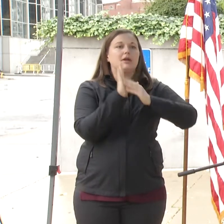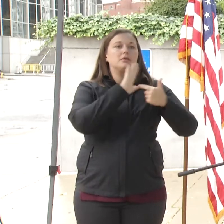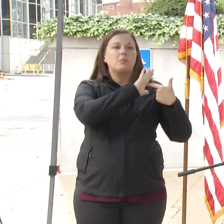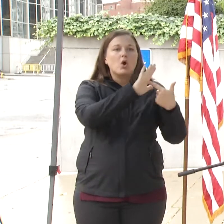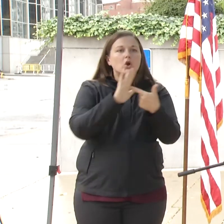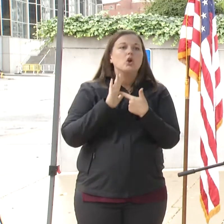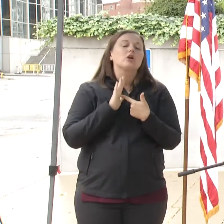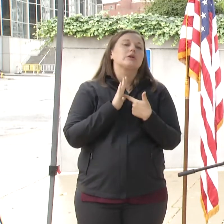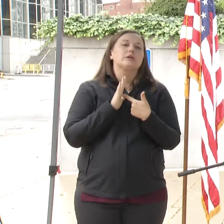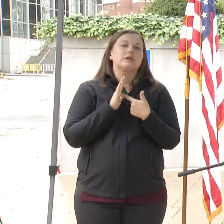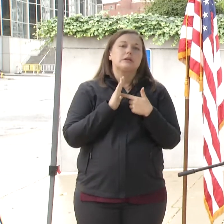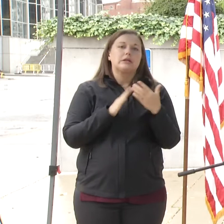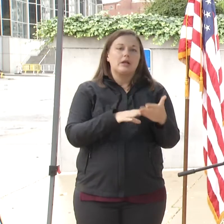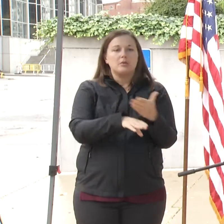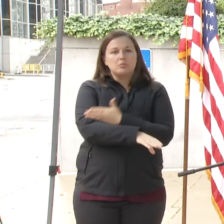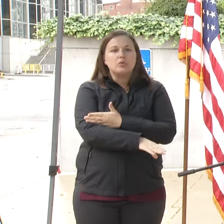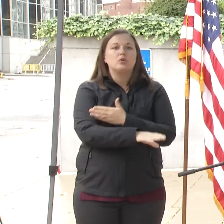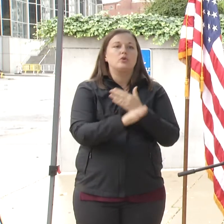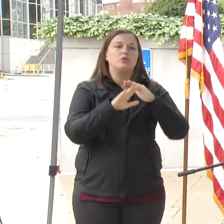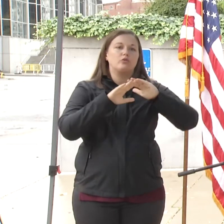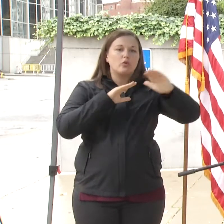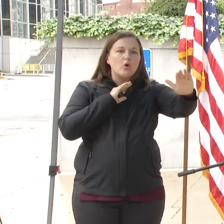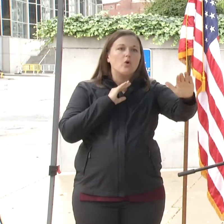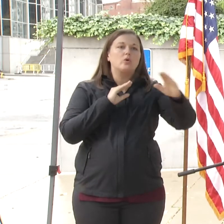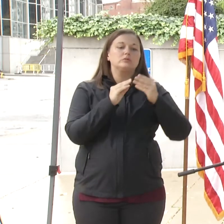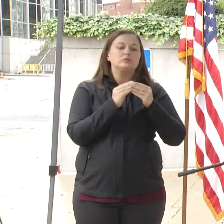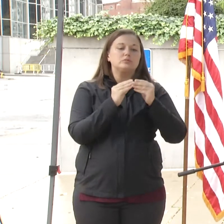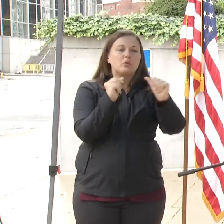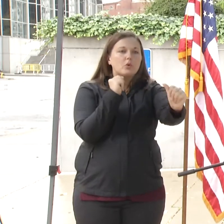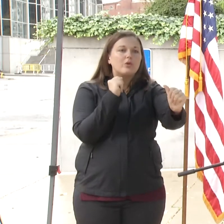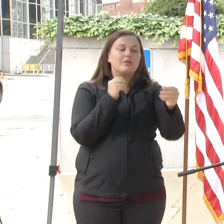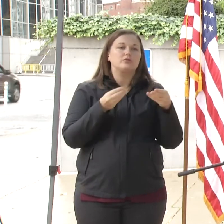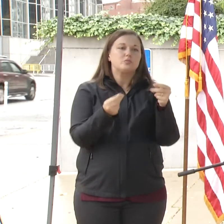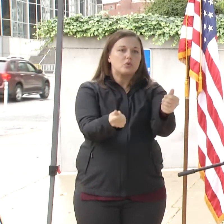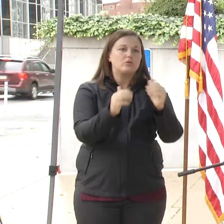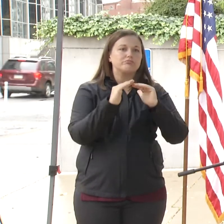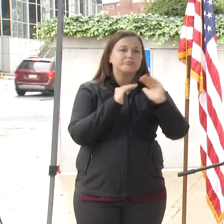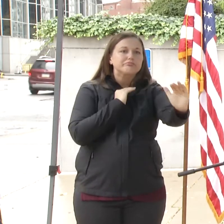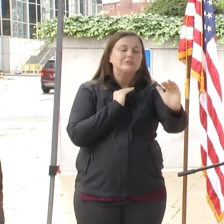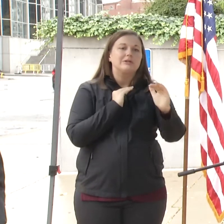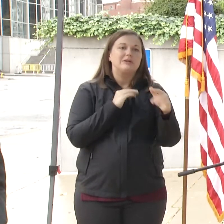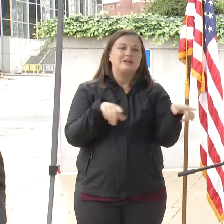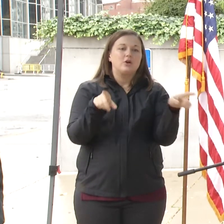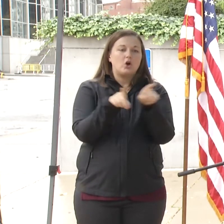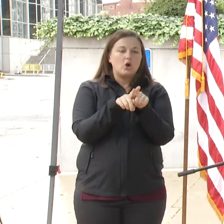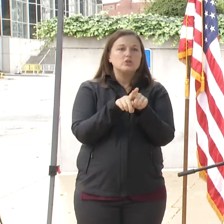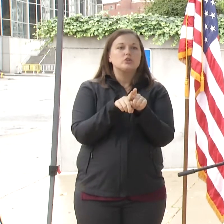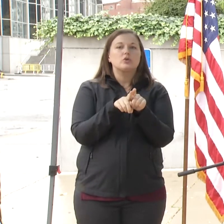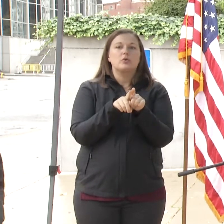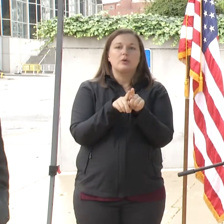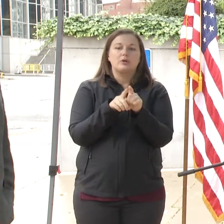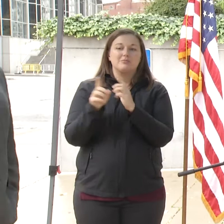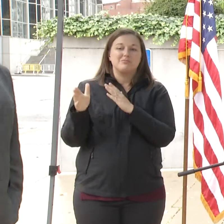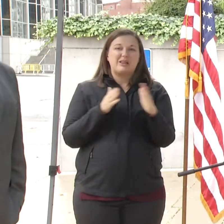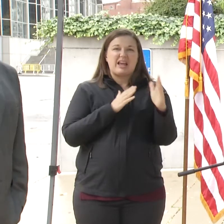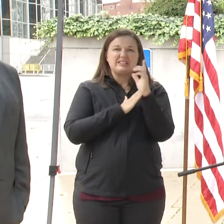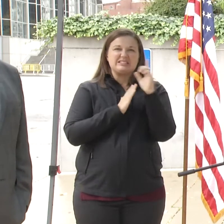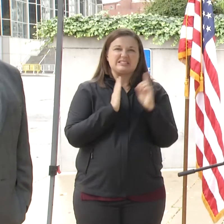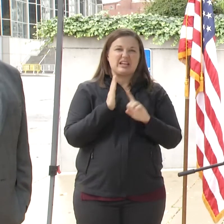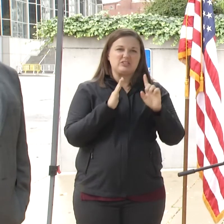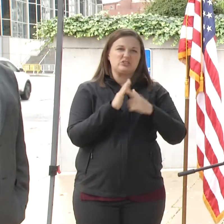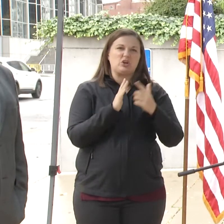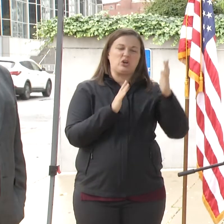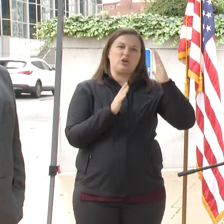as roadway milling and resurfacing. As Molly said, planning and design dates back to 2015.